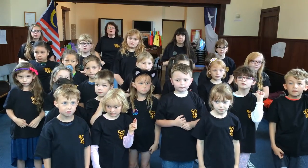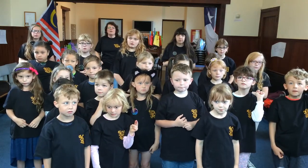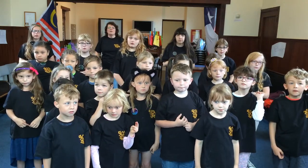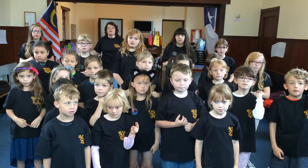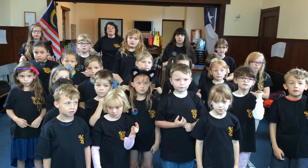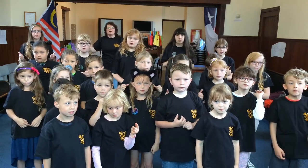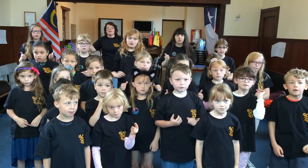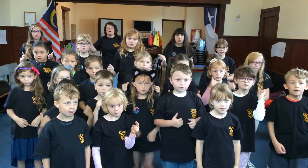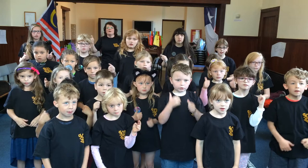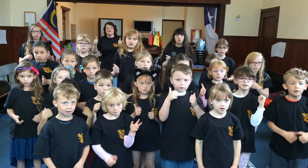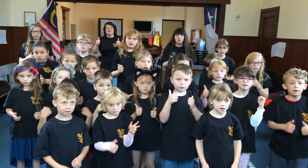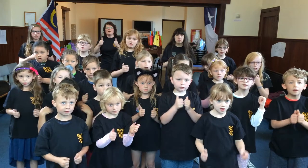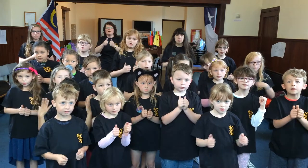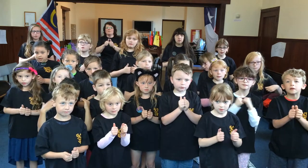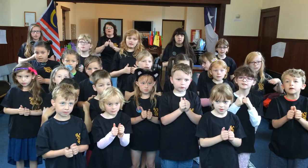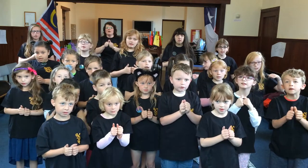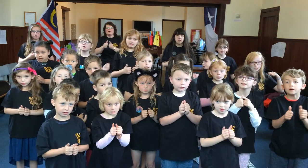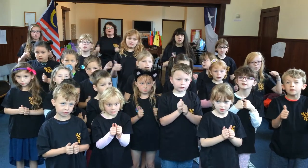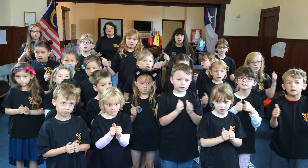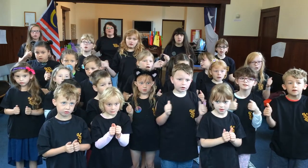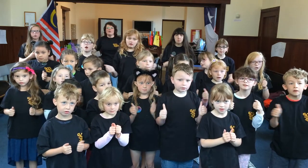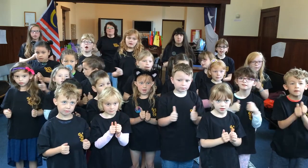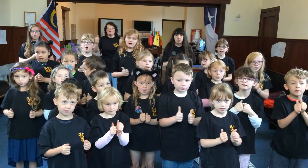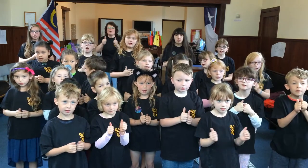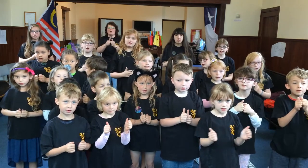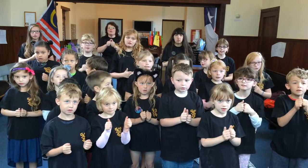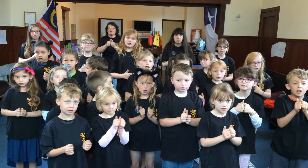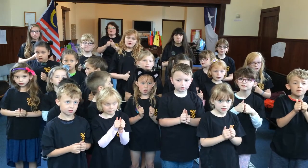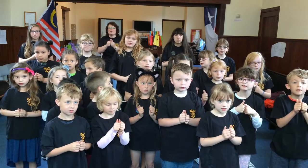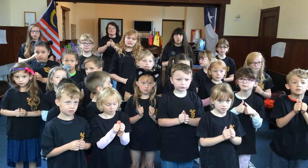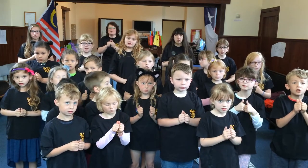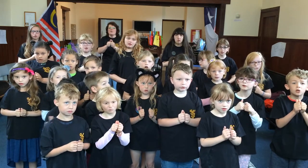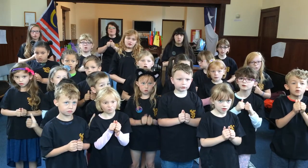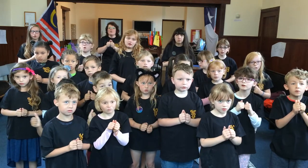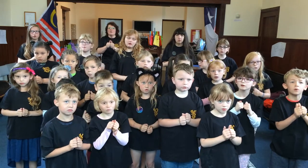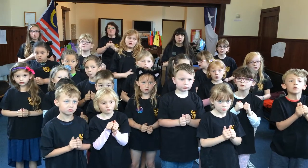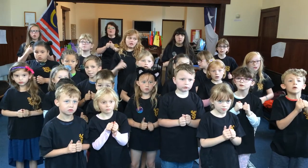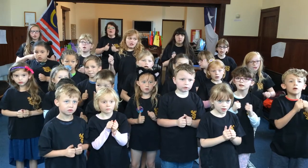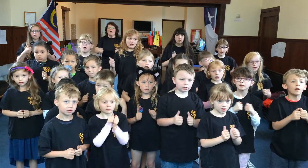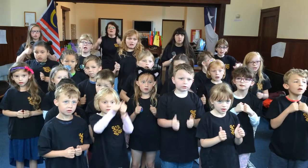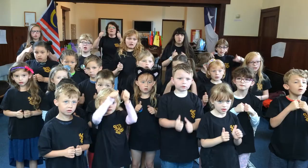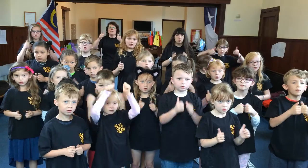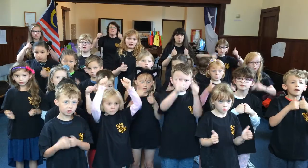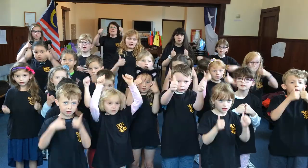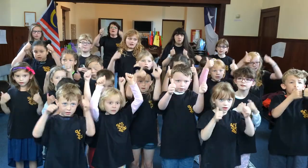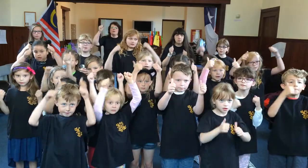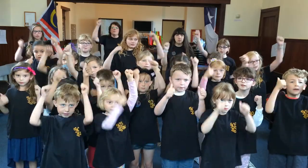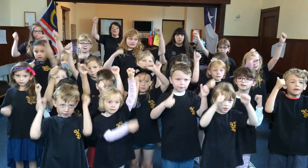Oh, we have our tears in heaven, hallowed be